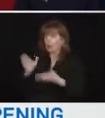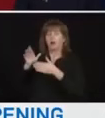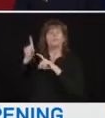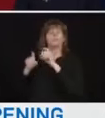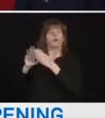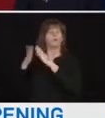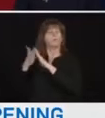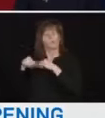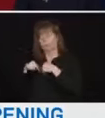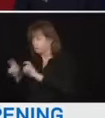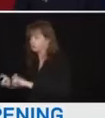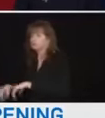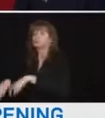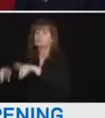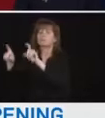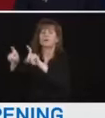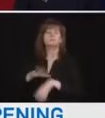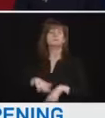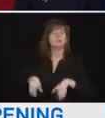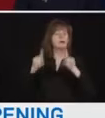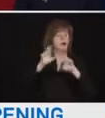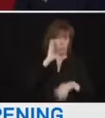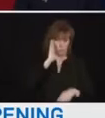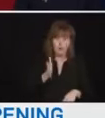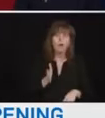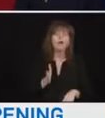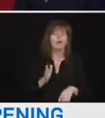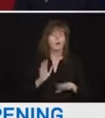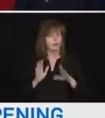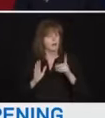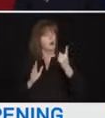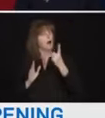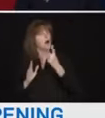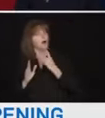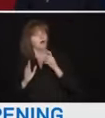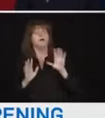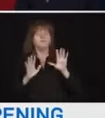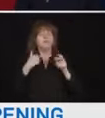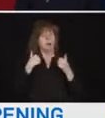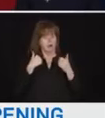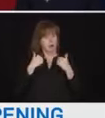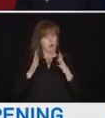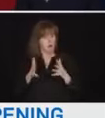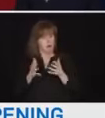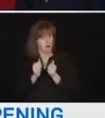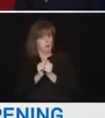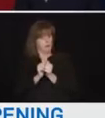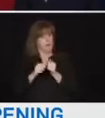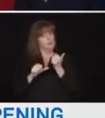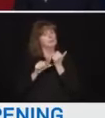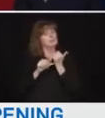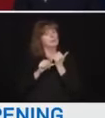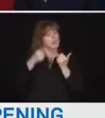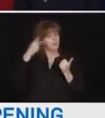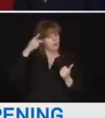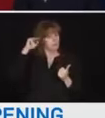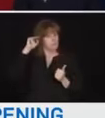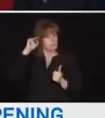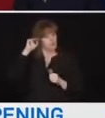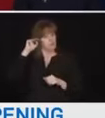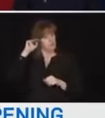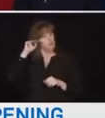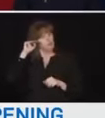all the provinces, the 10 provinces and the three territories. It's absolutely critical moving forward for many